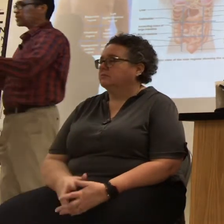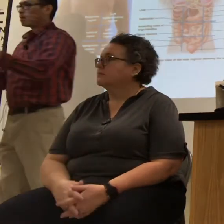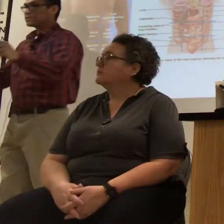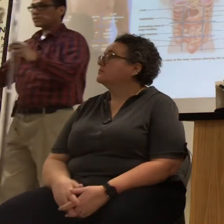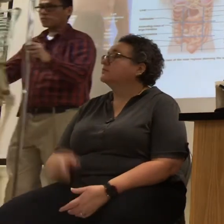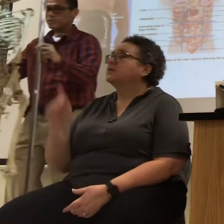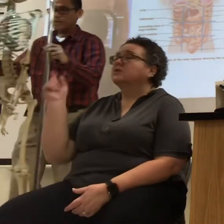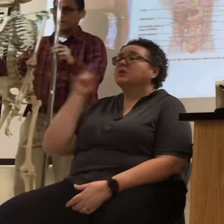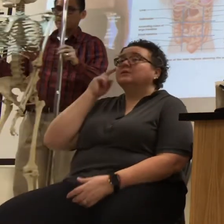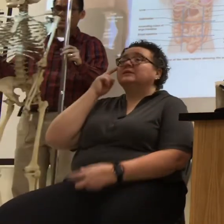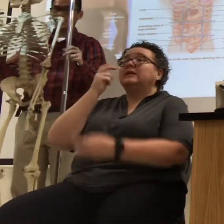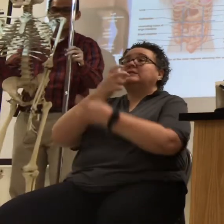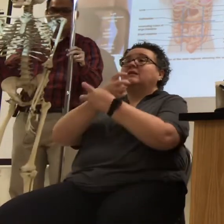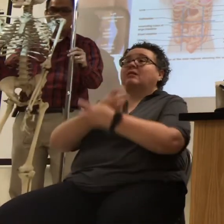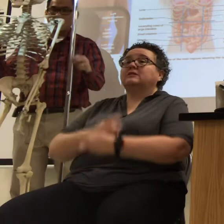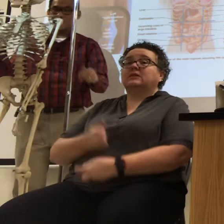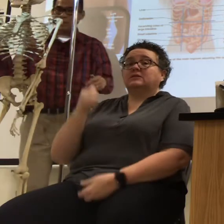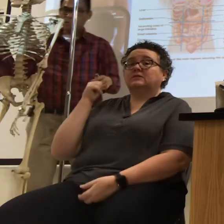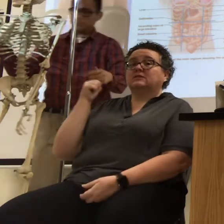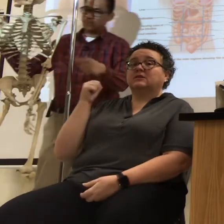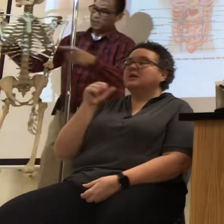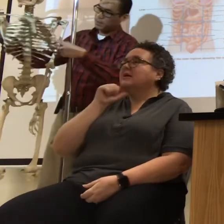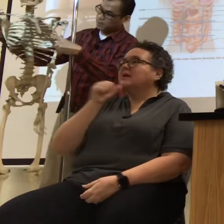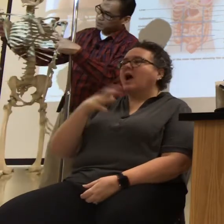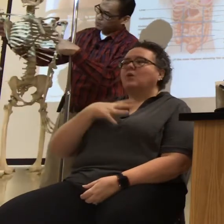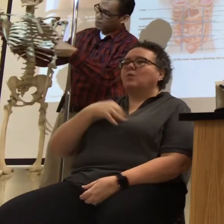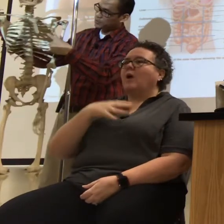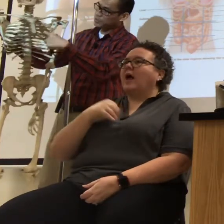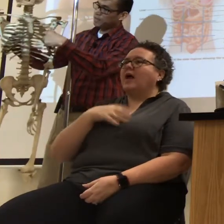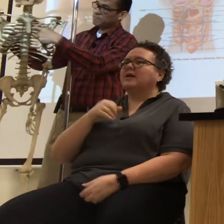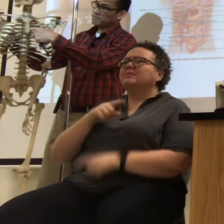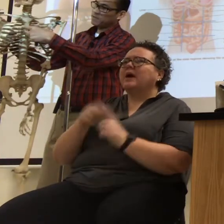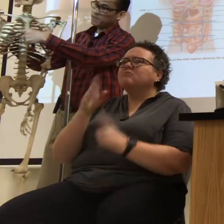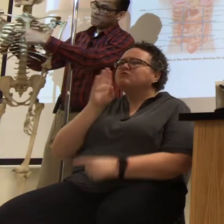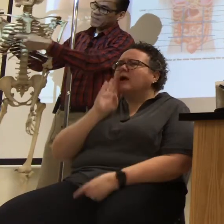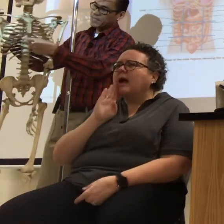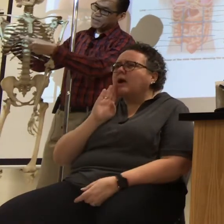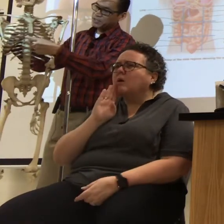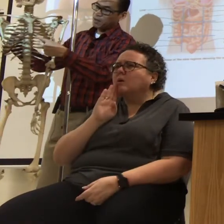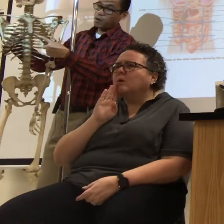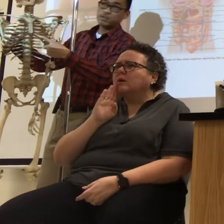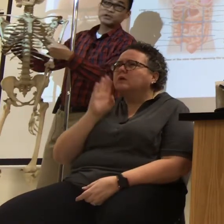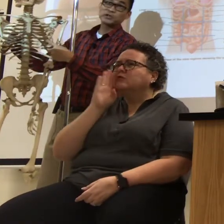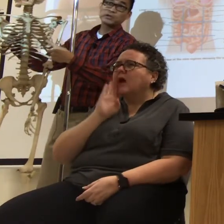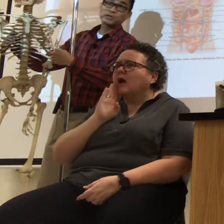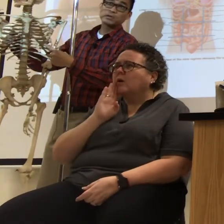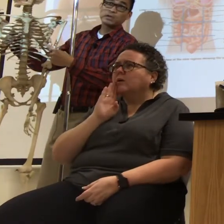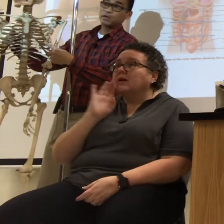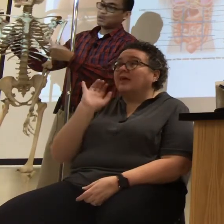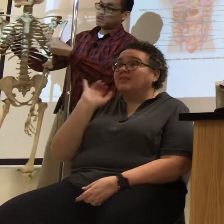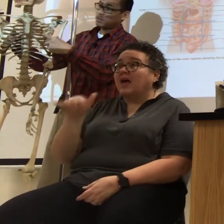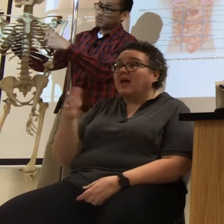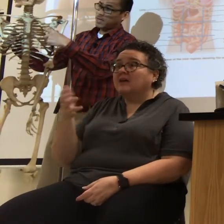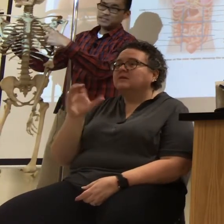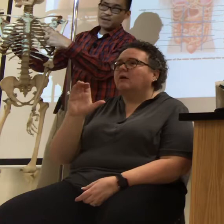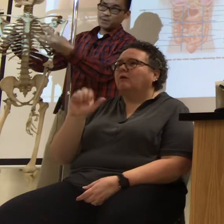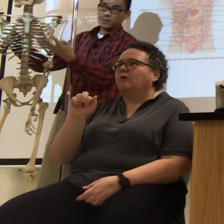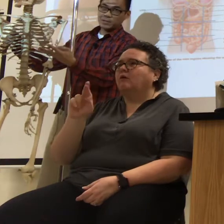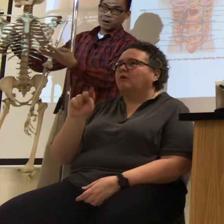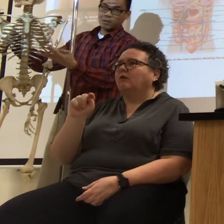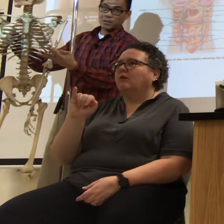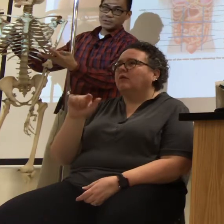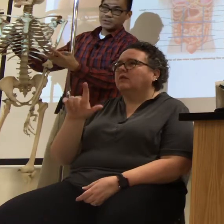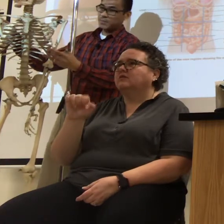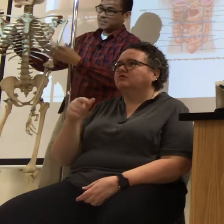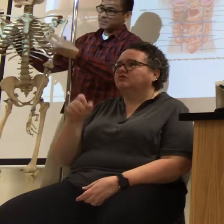See on the skeleton where it's like not white bones, but this brownish stuff, that's actually cartilage. Okay, it's not